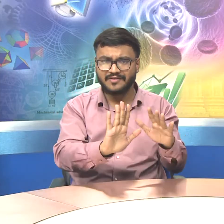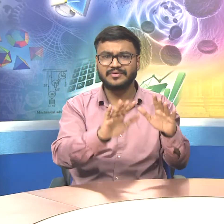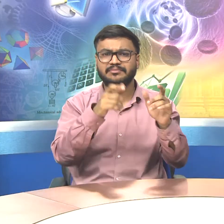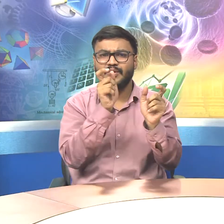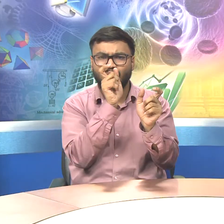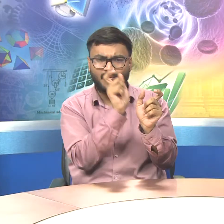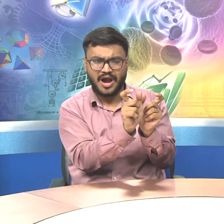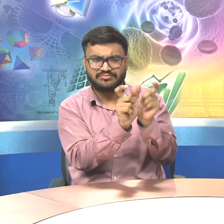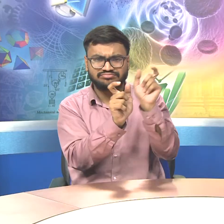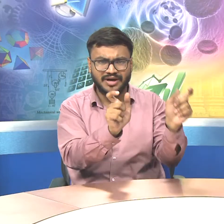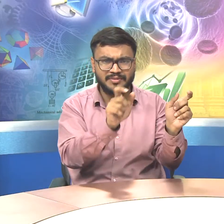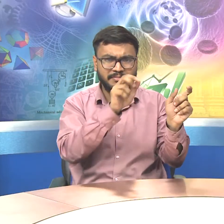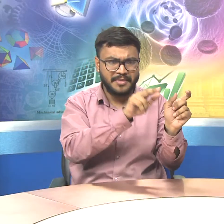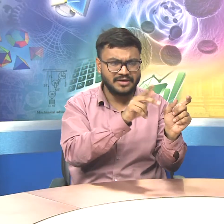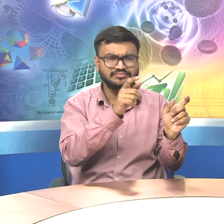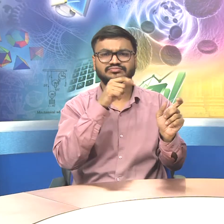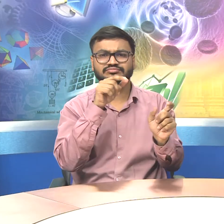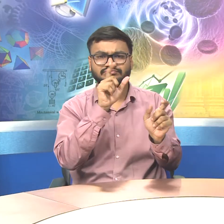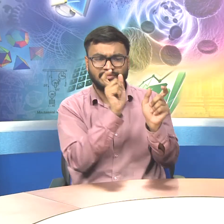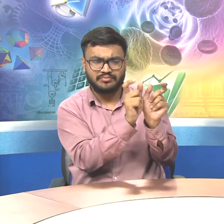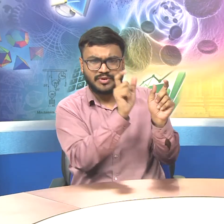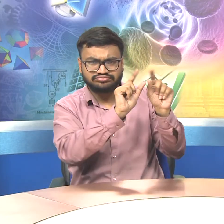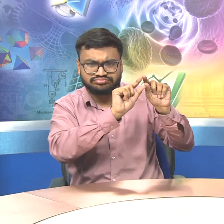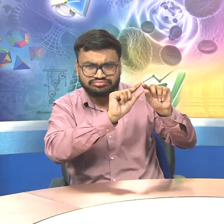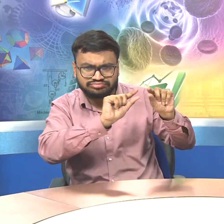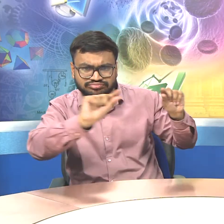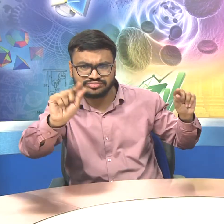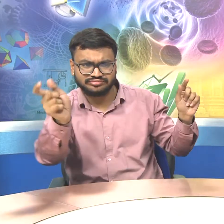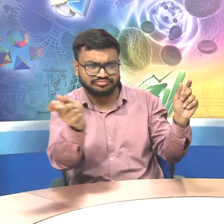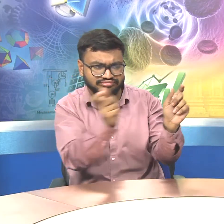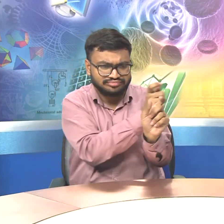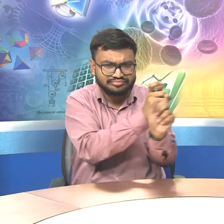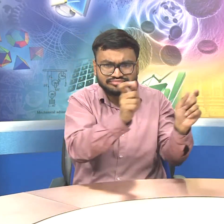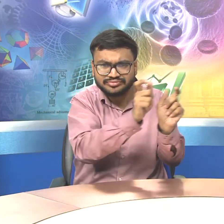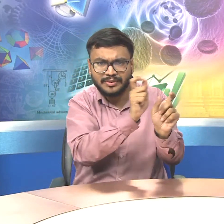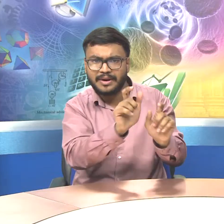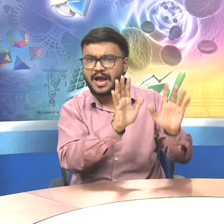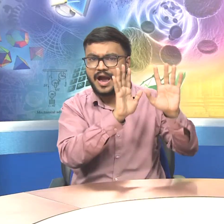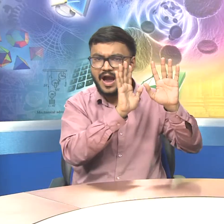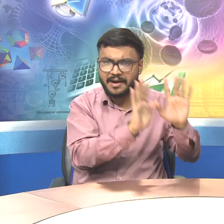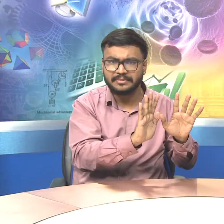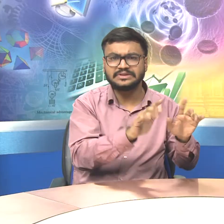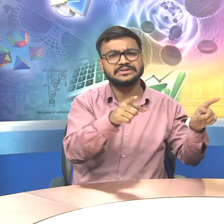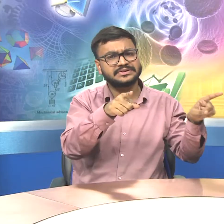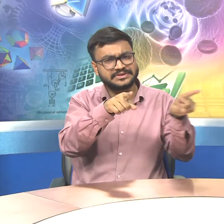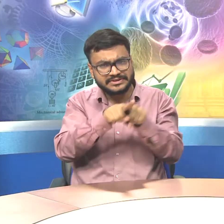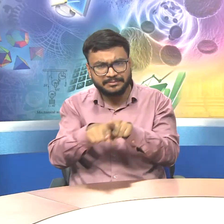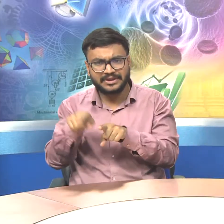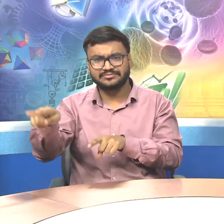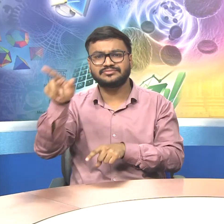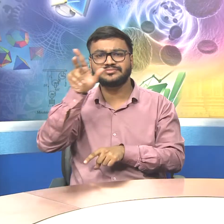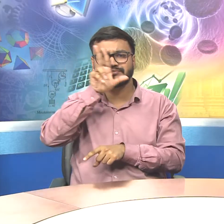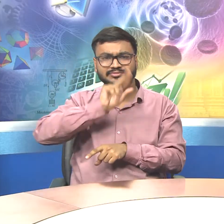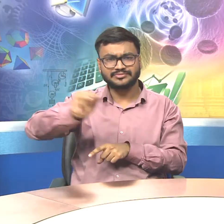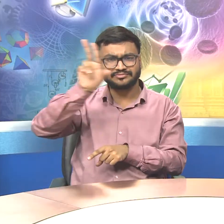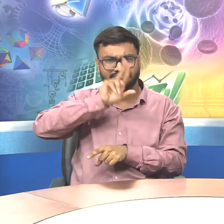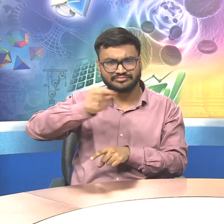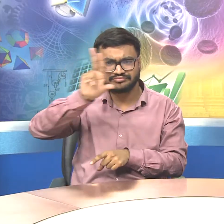rules to join words to make meaningful sentences in a